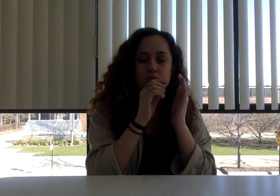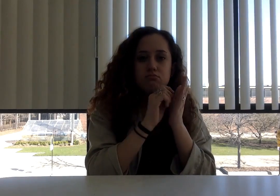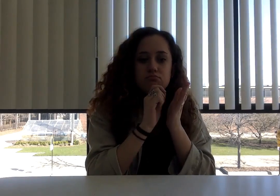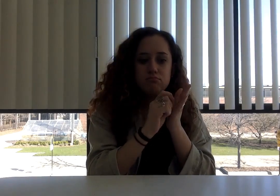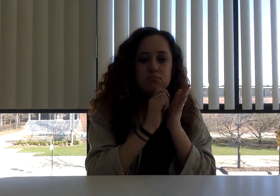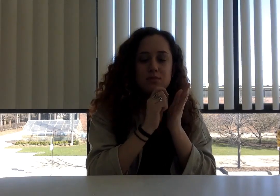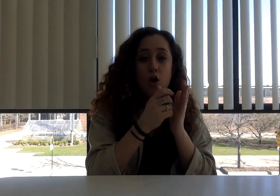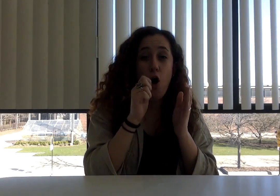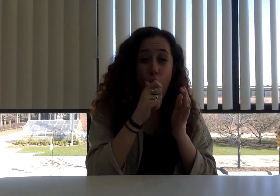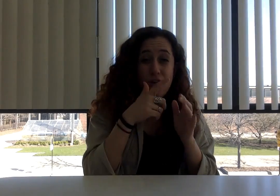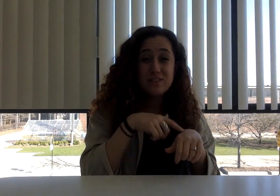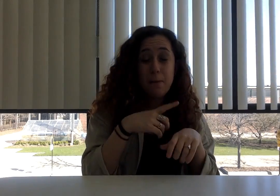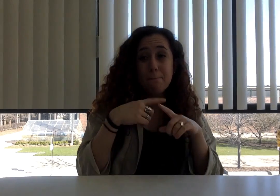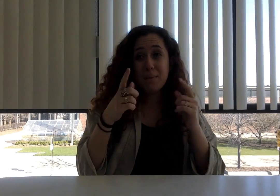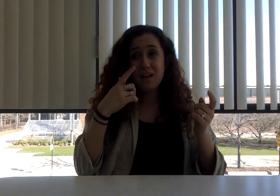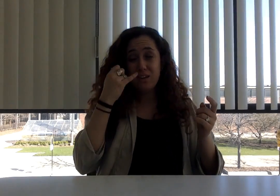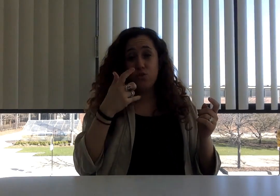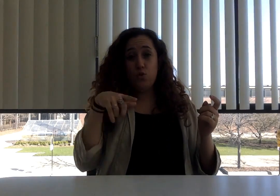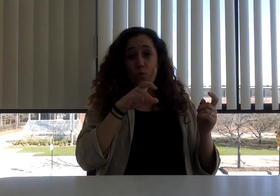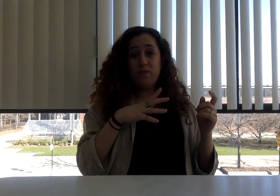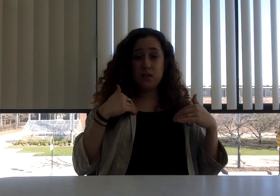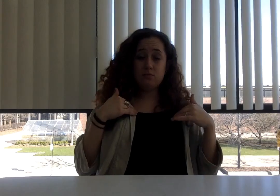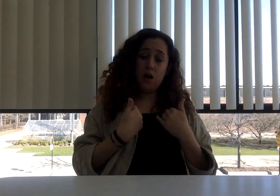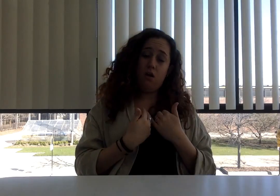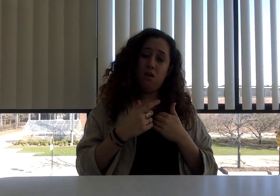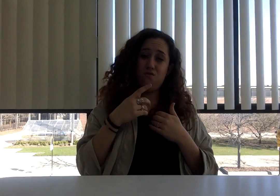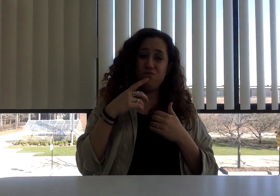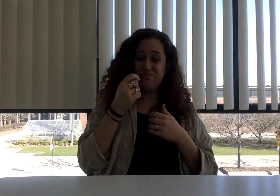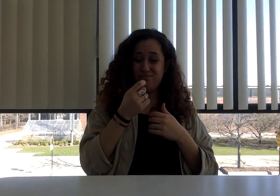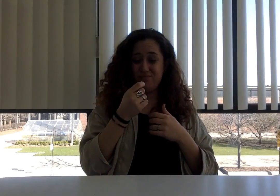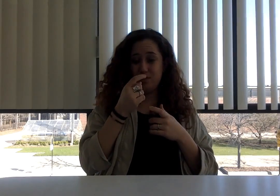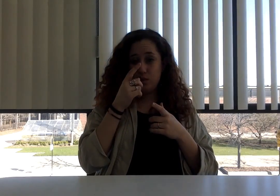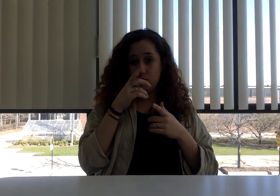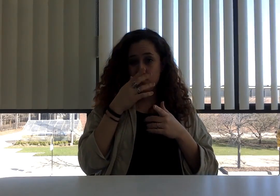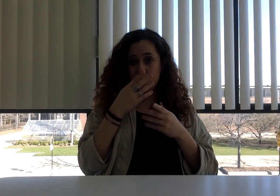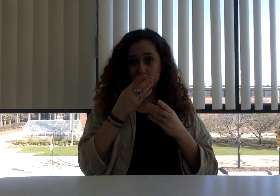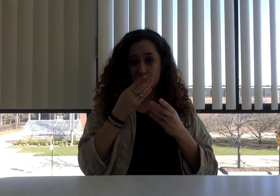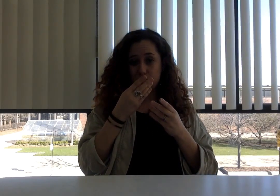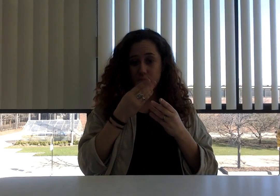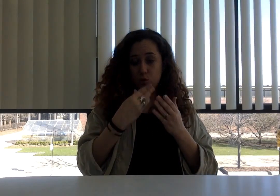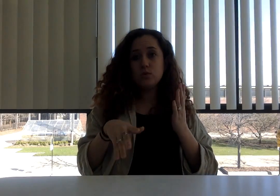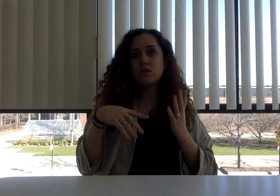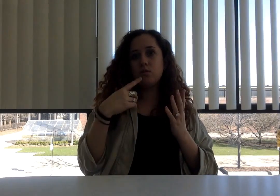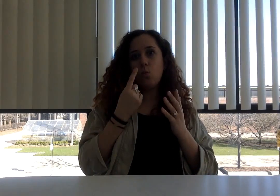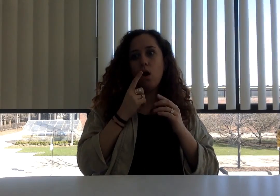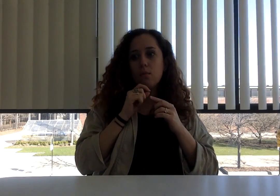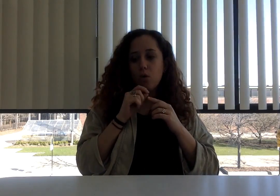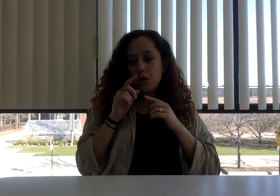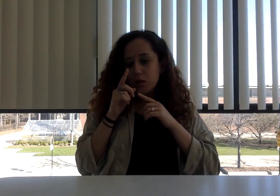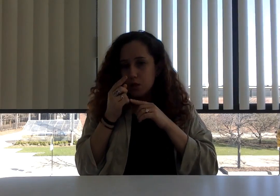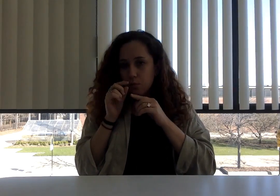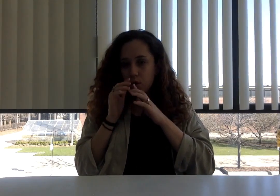a point here and a point there and a point there, because you got the big picture and you keep losing little points off of small